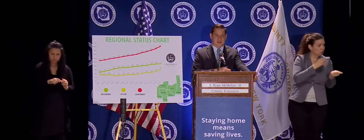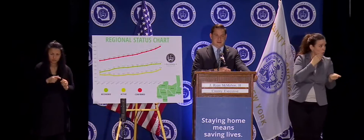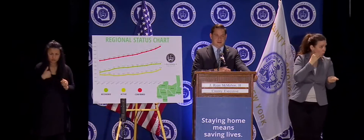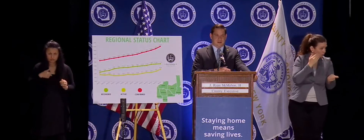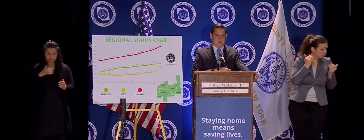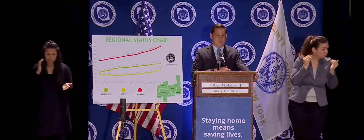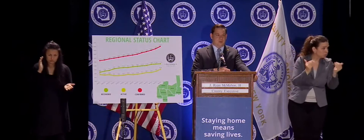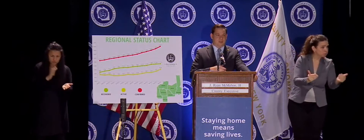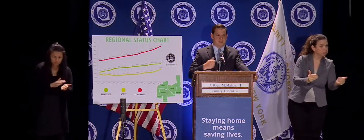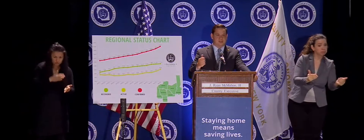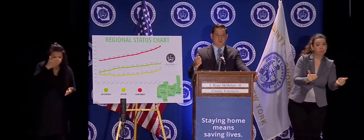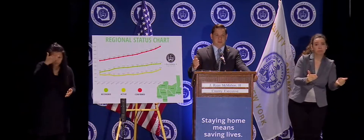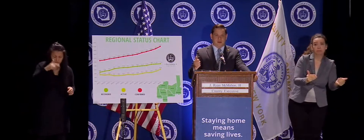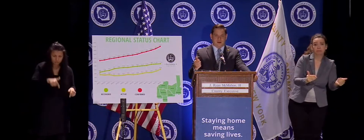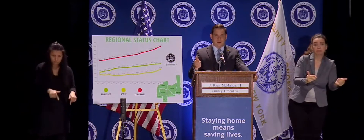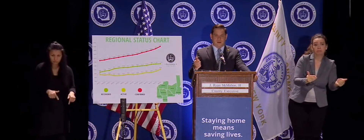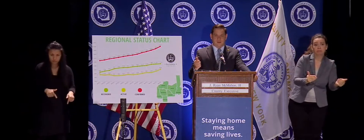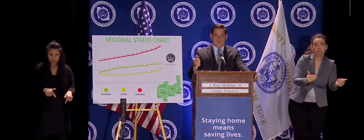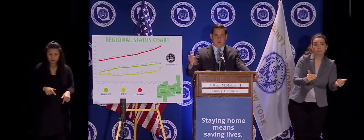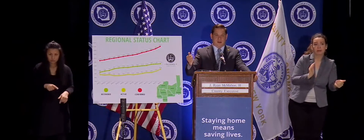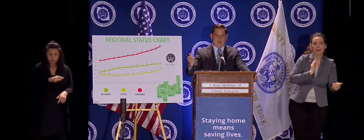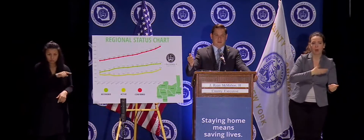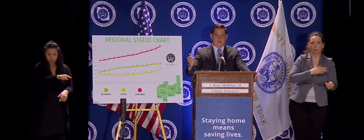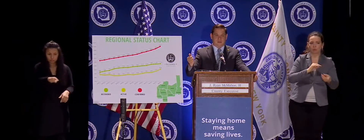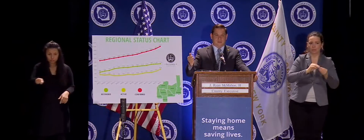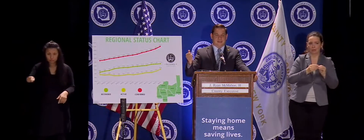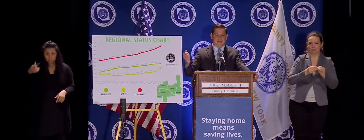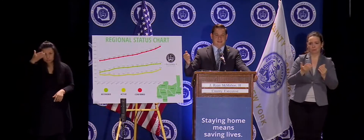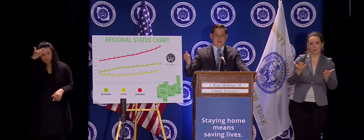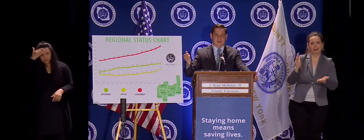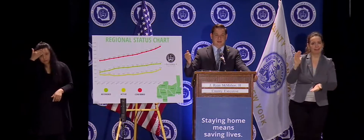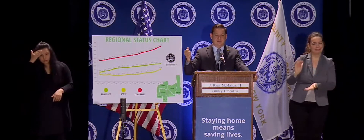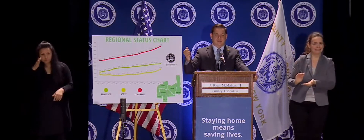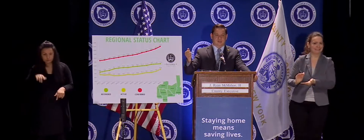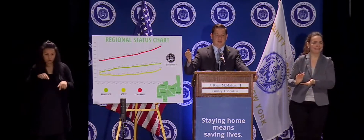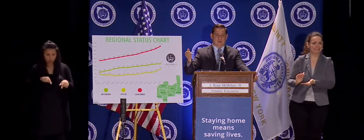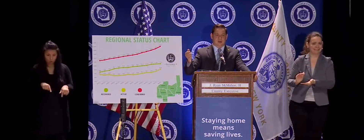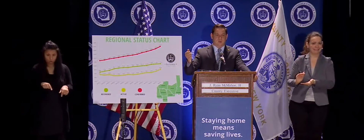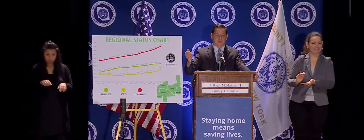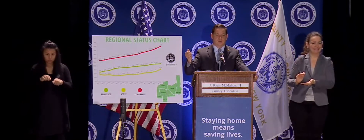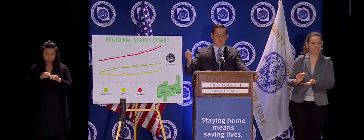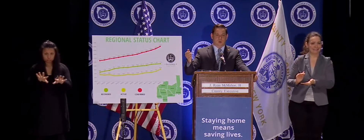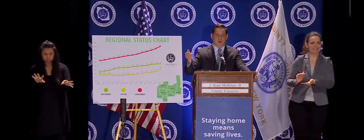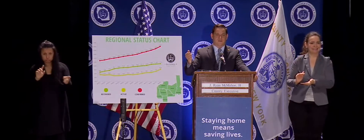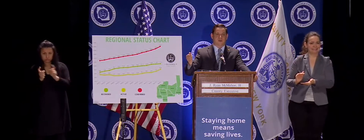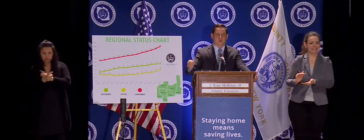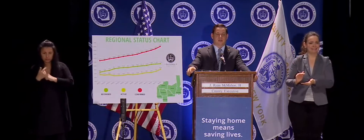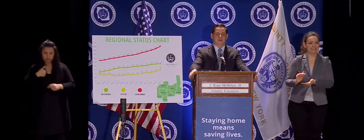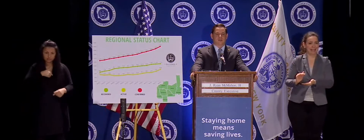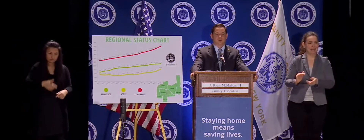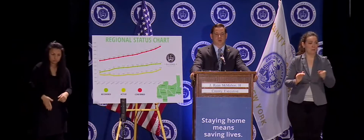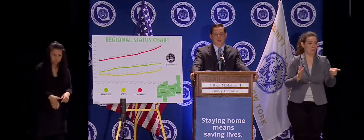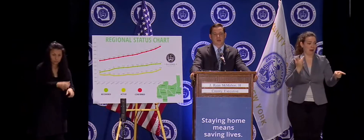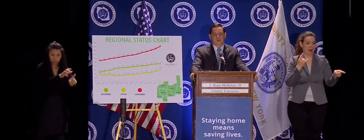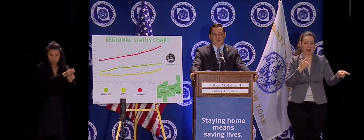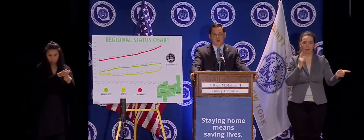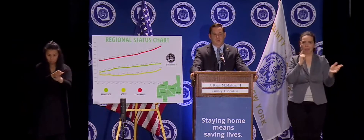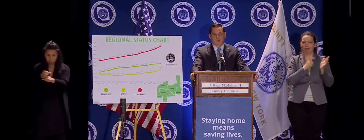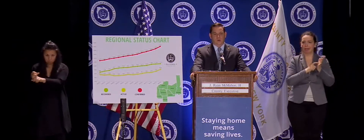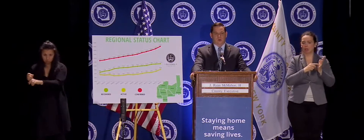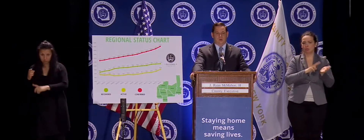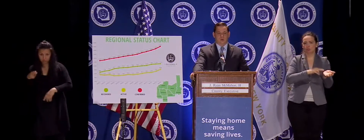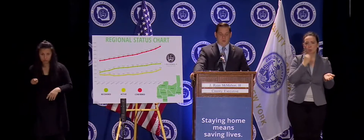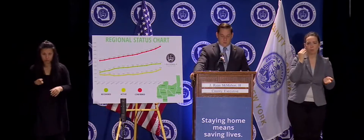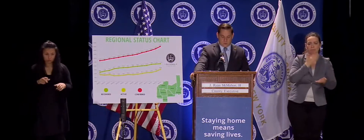is today. But they'd still be there, spreading it, getting sick, and eventually we'd lose more life than we needed to.